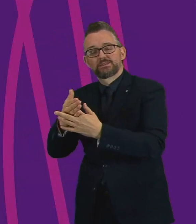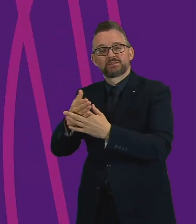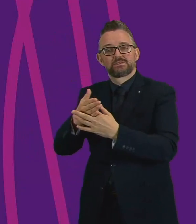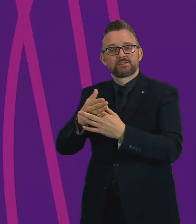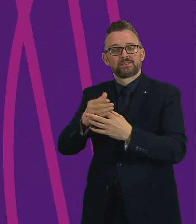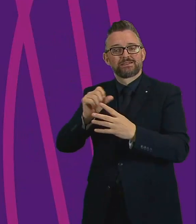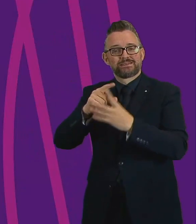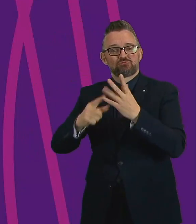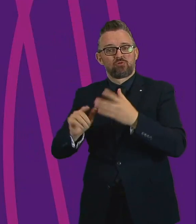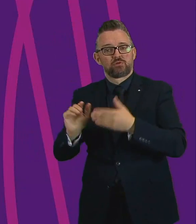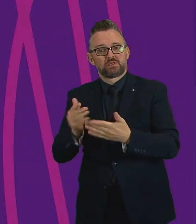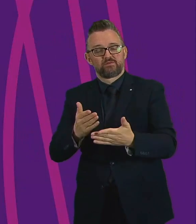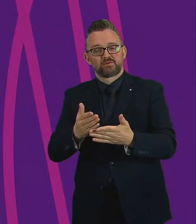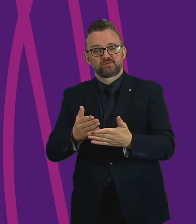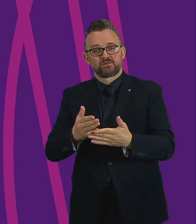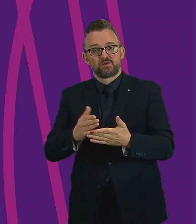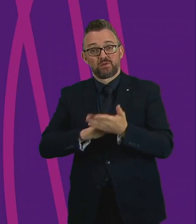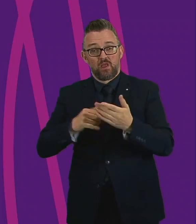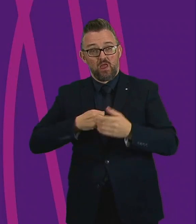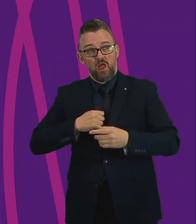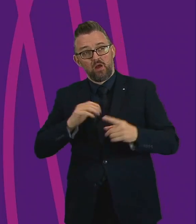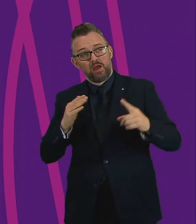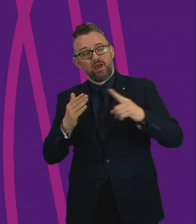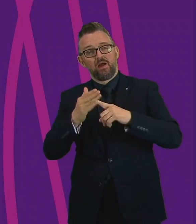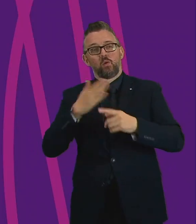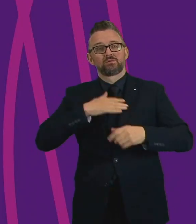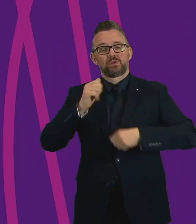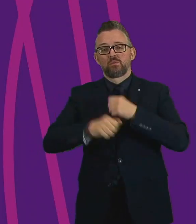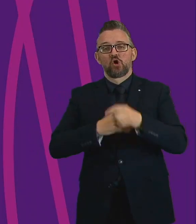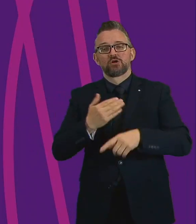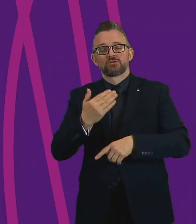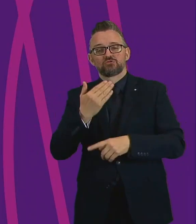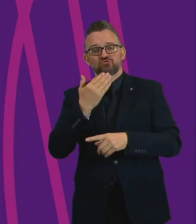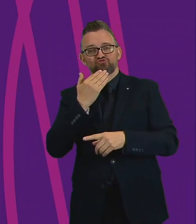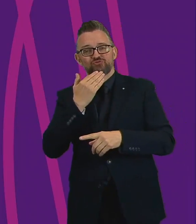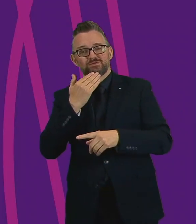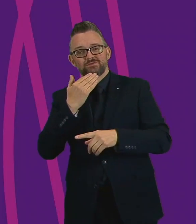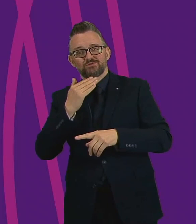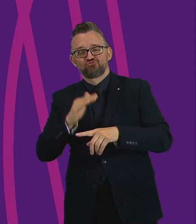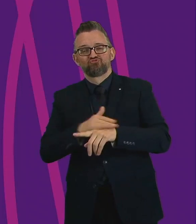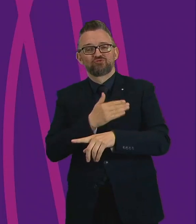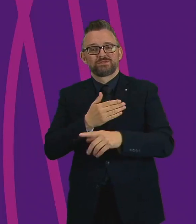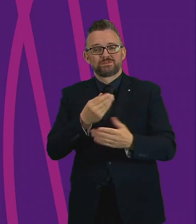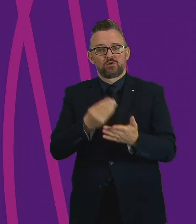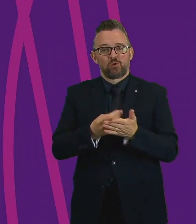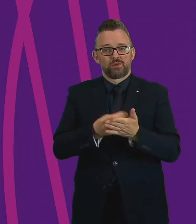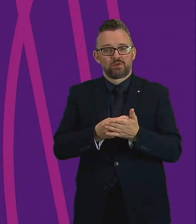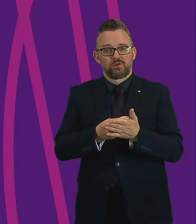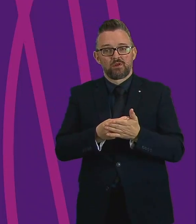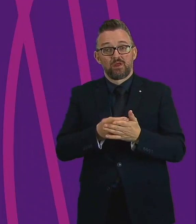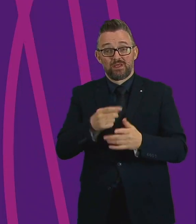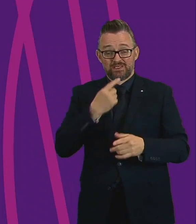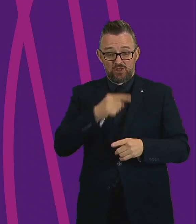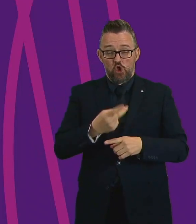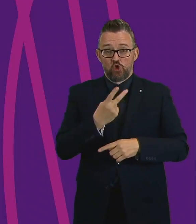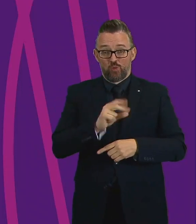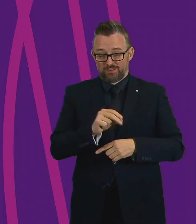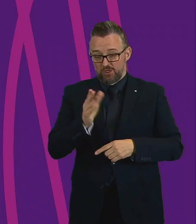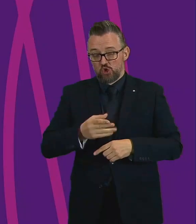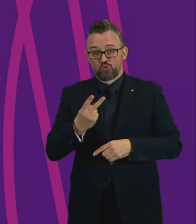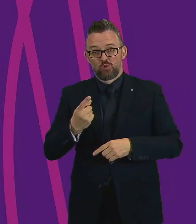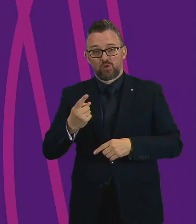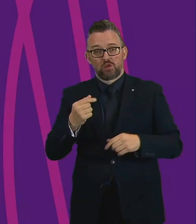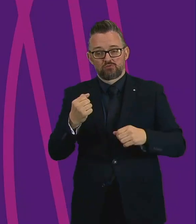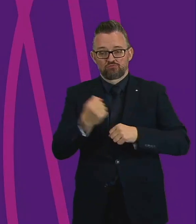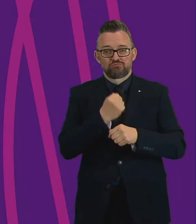early boost to our ambition for a green economy and bolsters the remaining pipeline of 2020-21